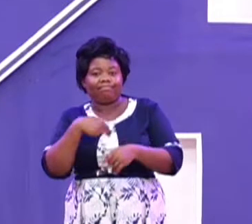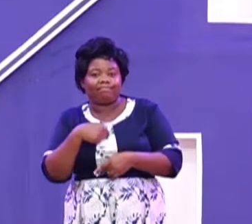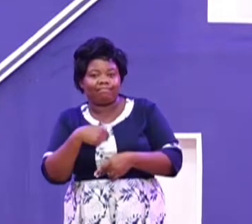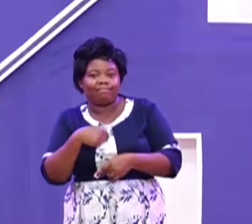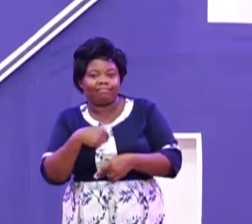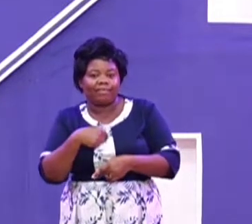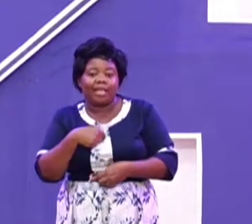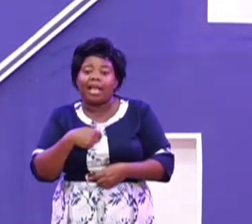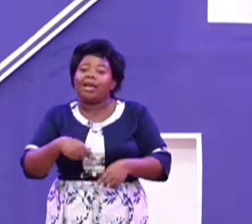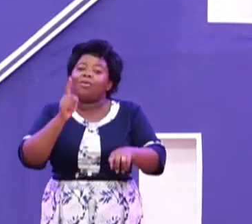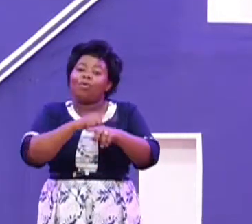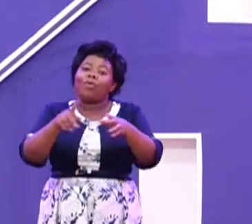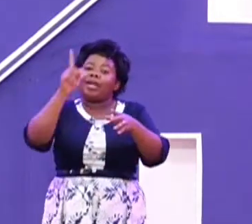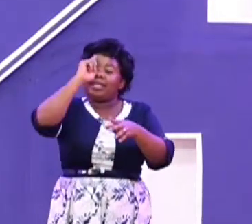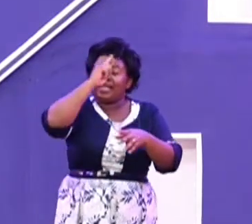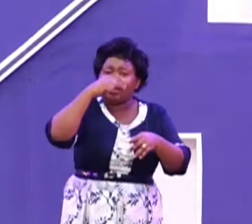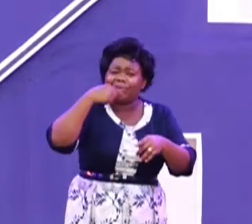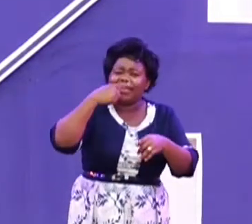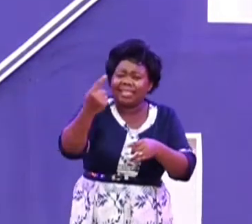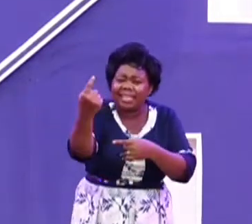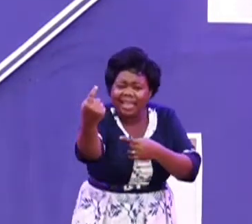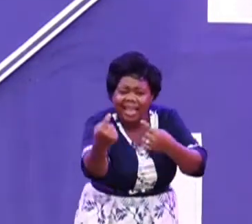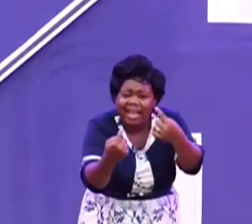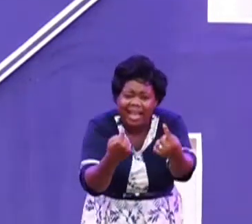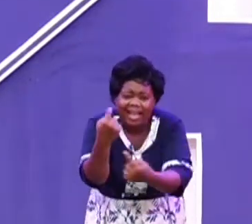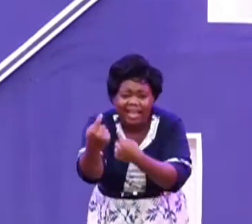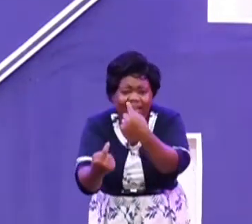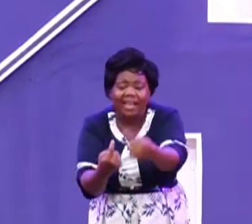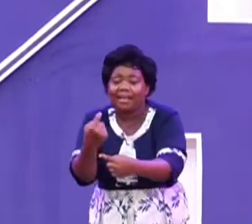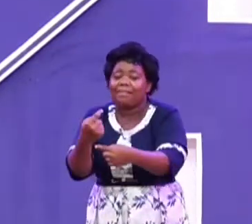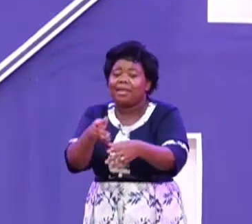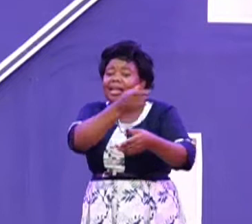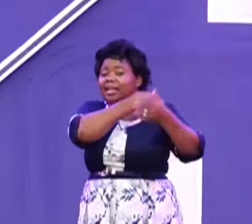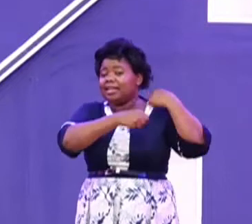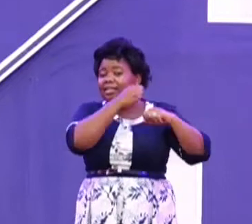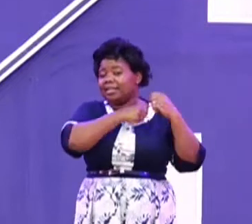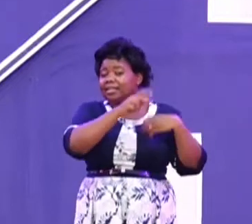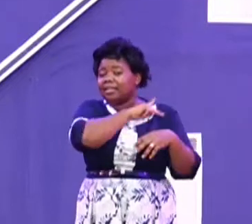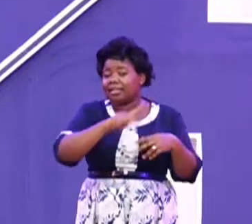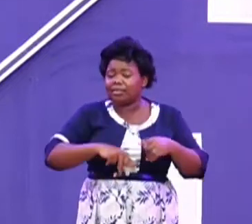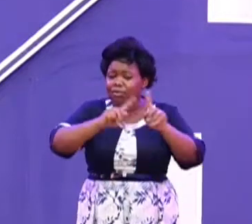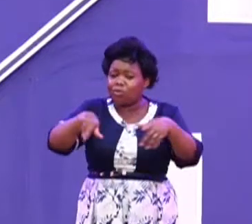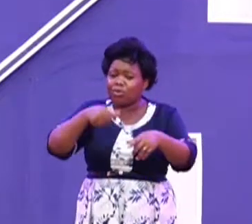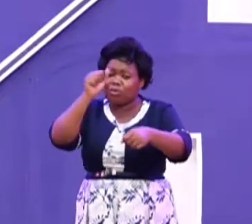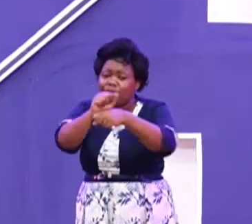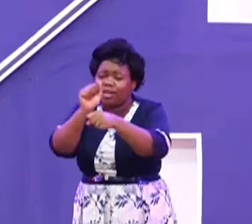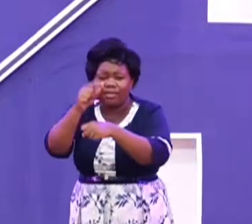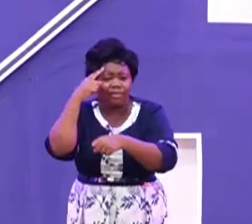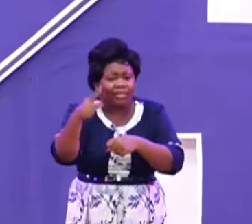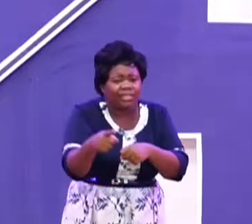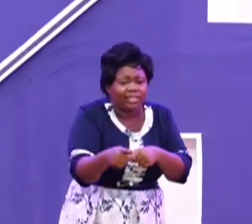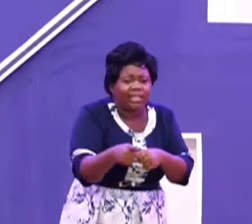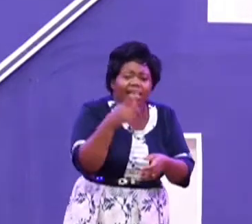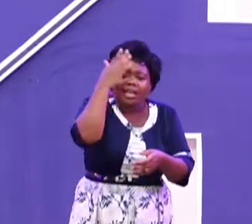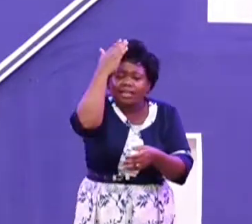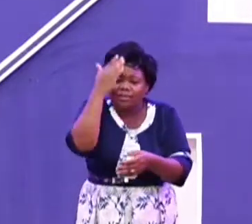As he says that, come and inherit the kingdom. Ngagamba muje musikiro bwa kabaka. This is what we are working for. Kino kye tukolerera fenna. This is what